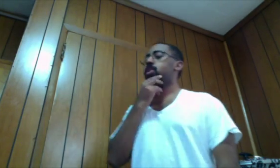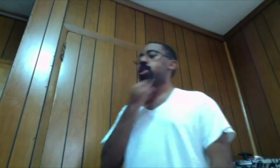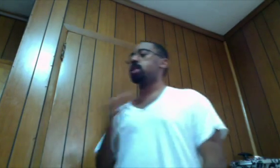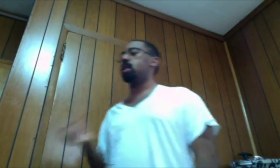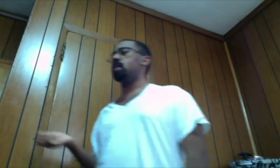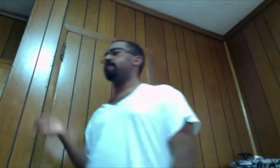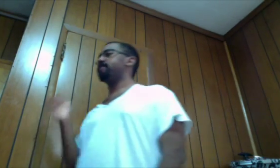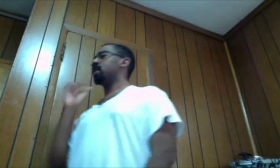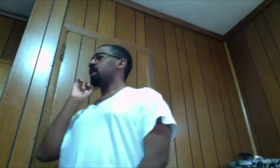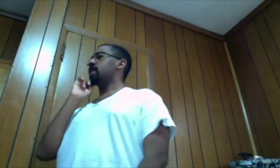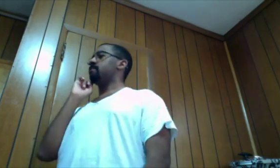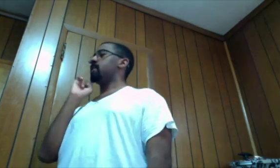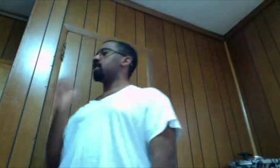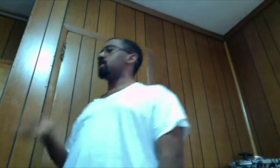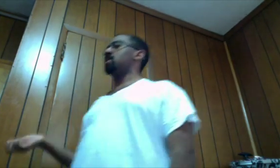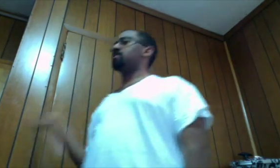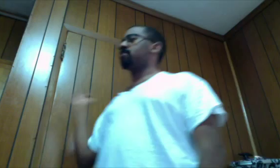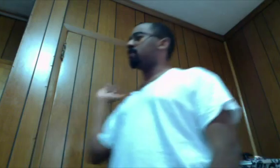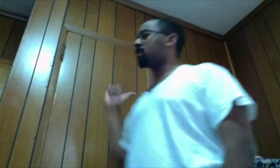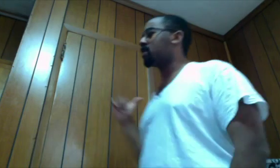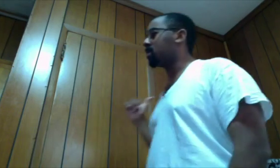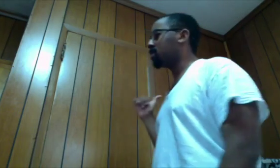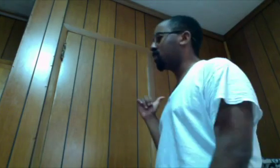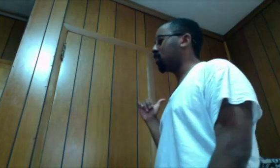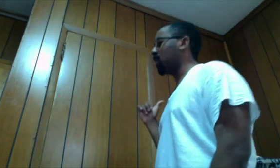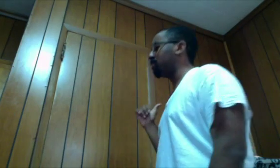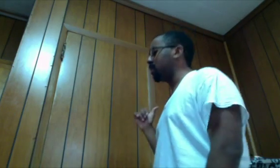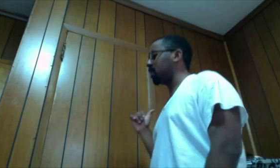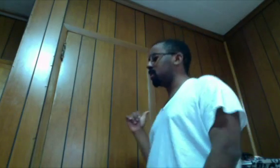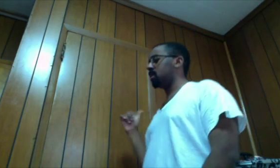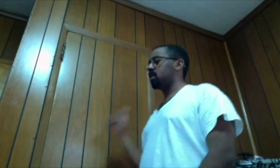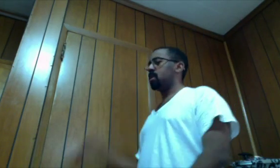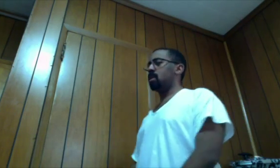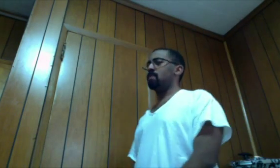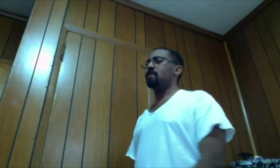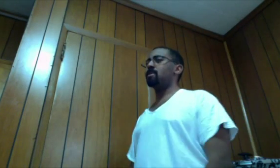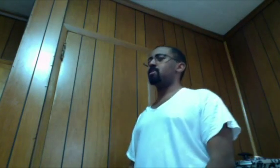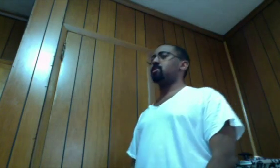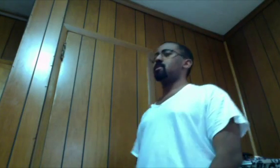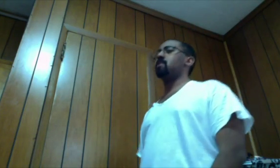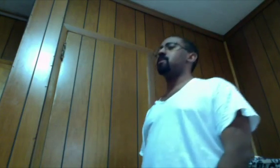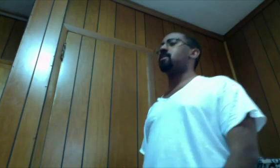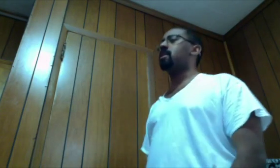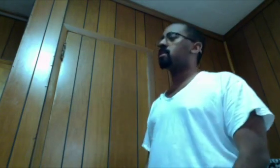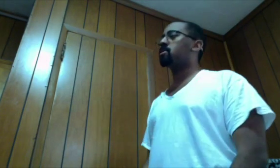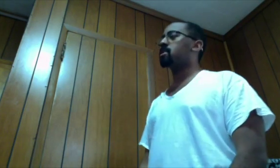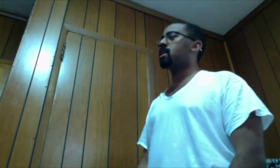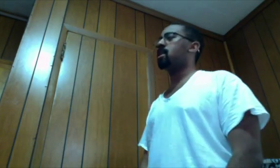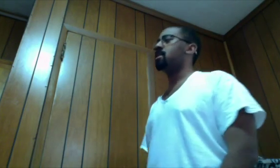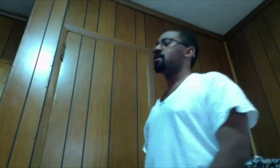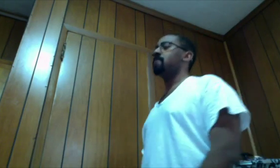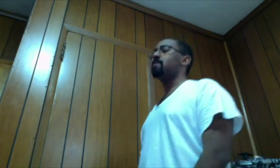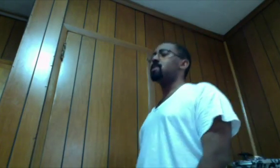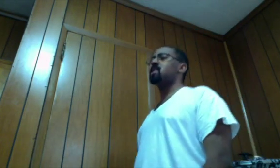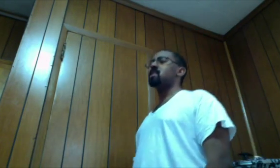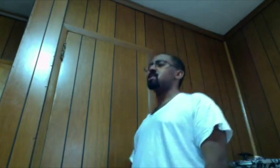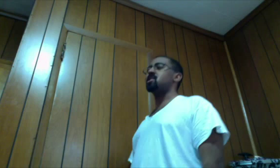wasn't mentioned in the previous season when they were at Beacon. Maybe they were still working on a character design. Maybe she